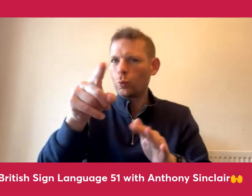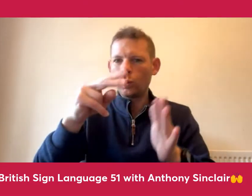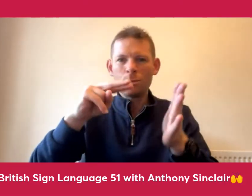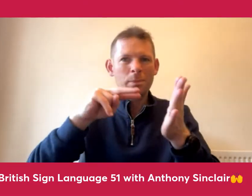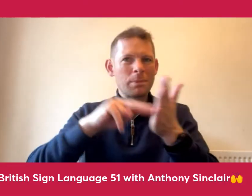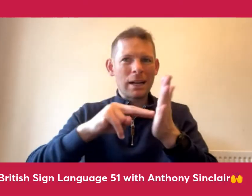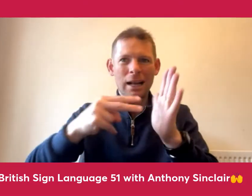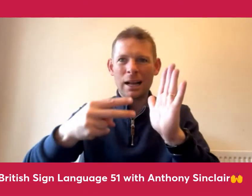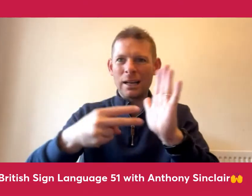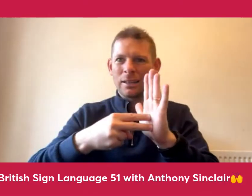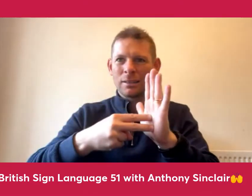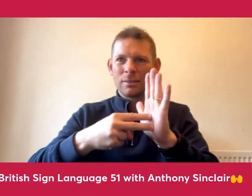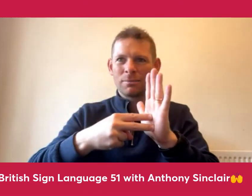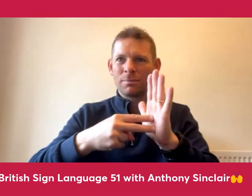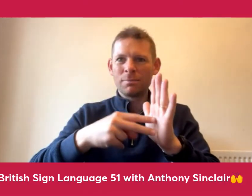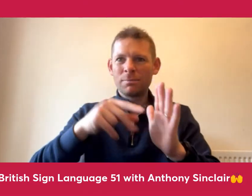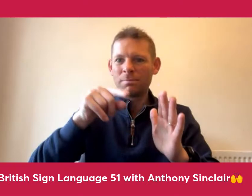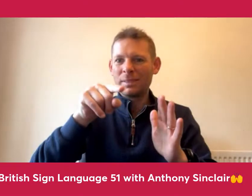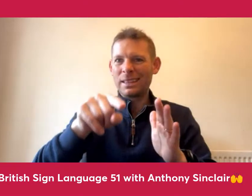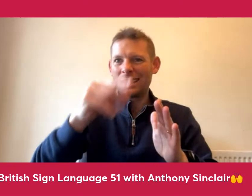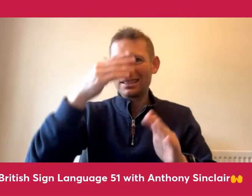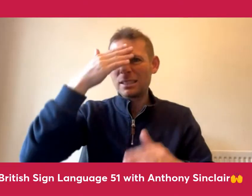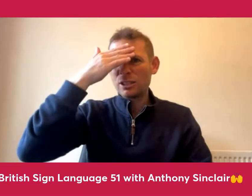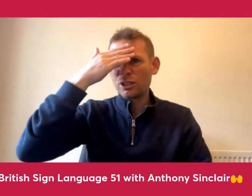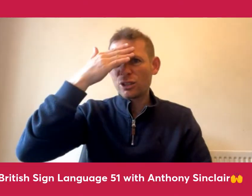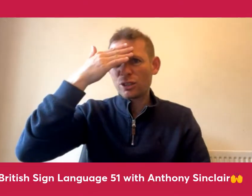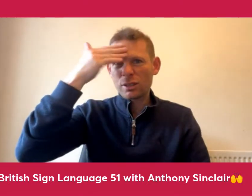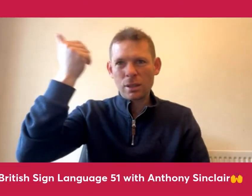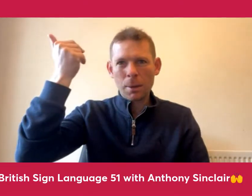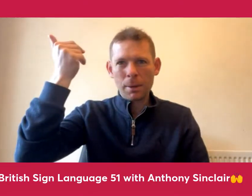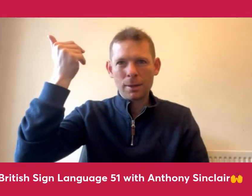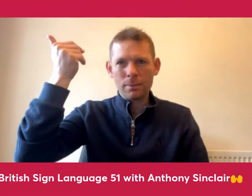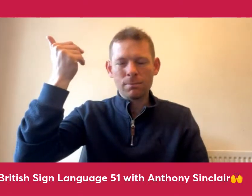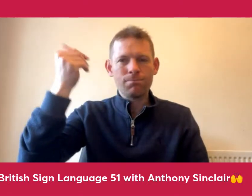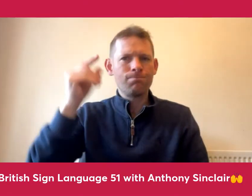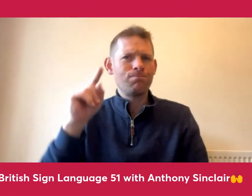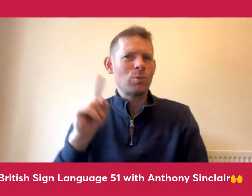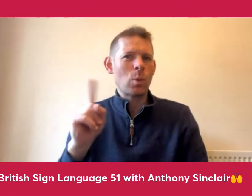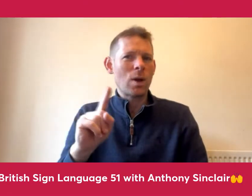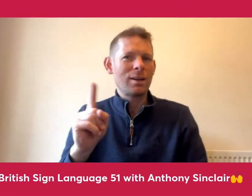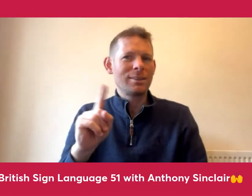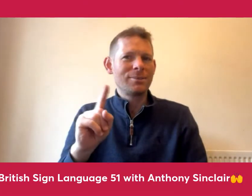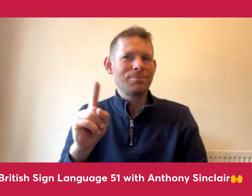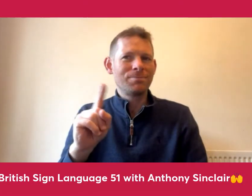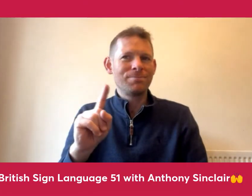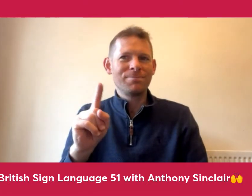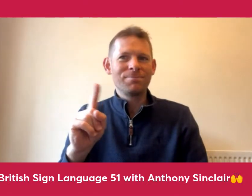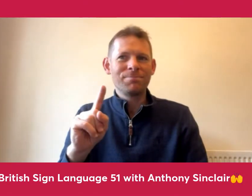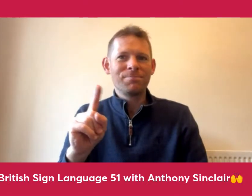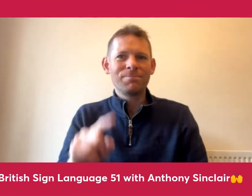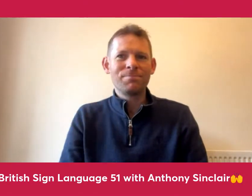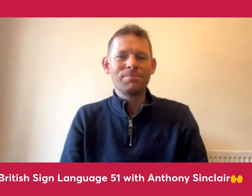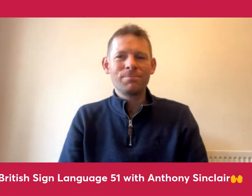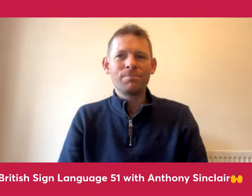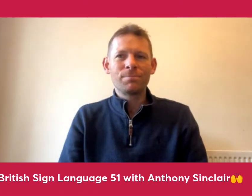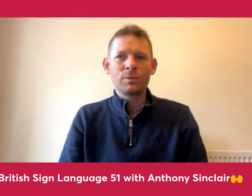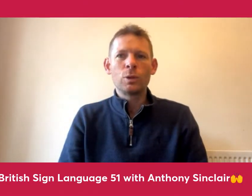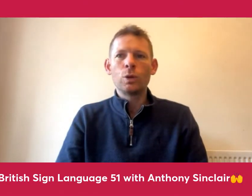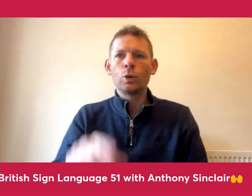Plan. If you are planning something in the summer, So it's what are your plans?